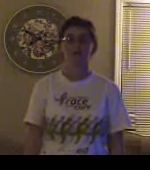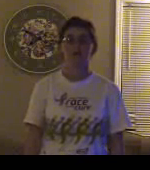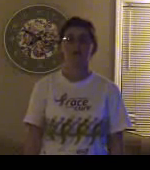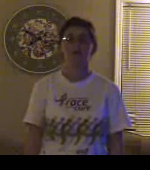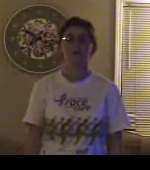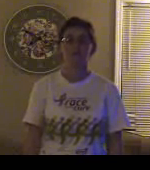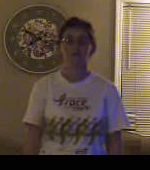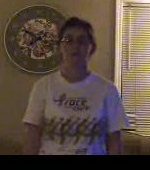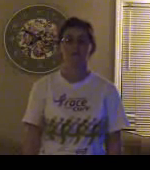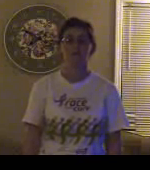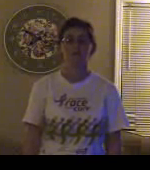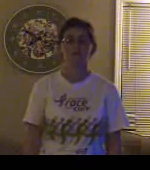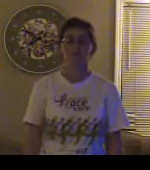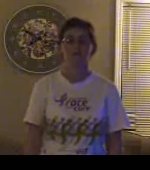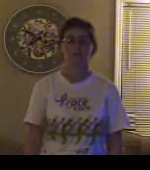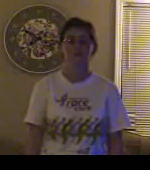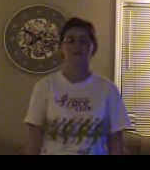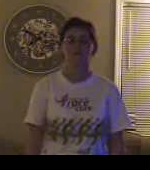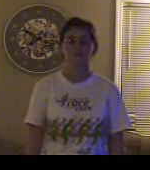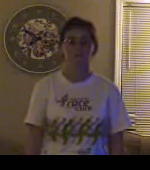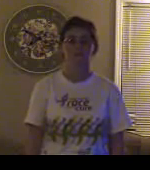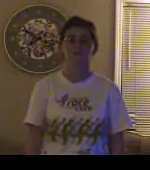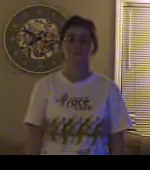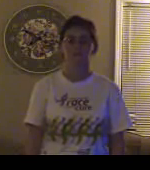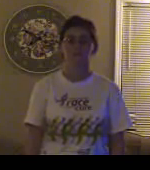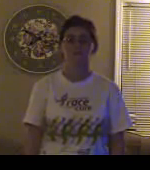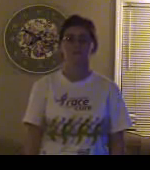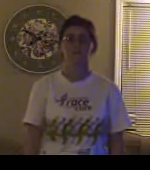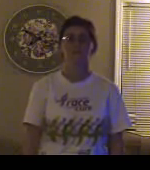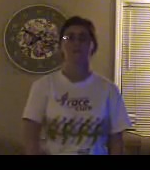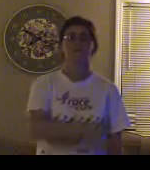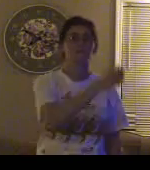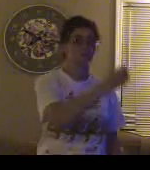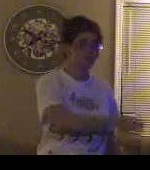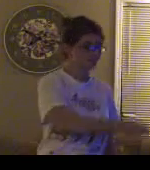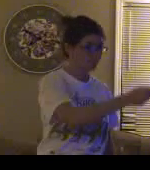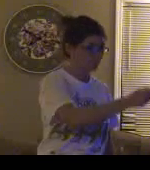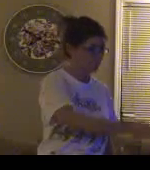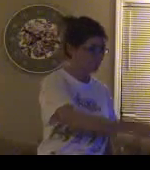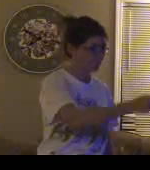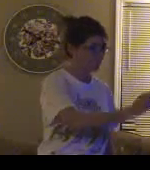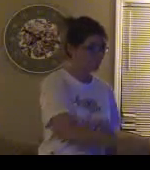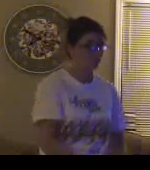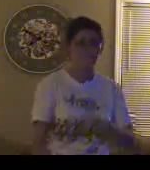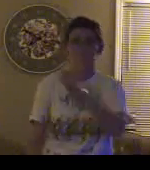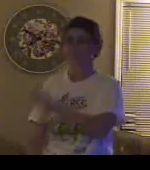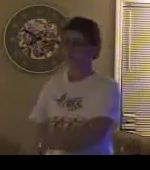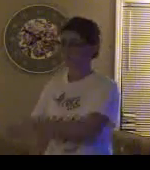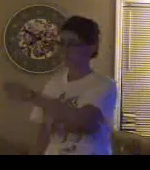the beans. Welcome friends and welcome